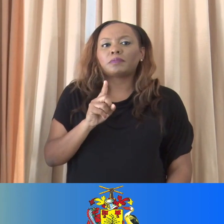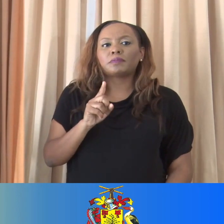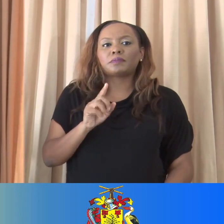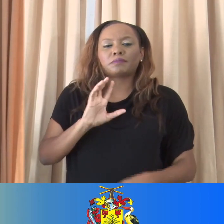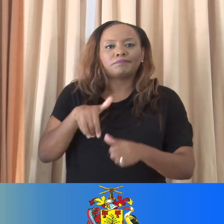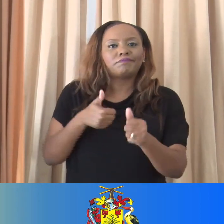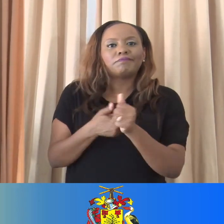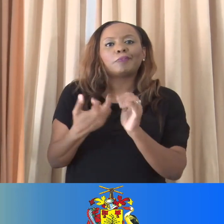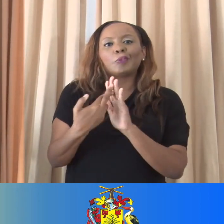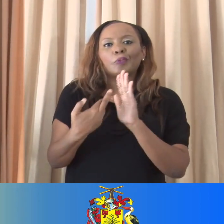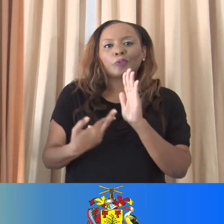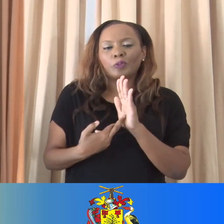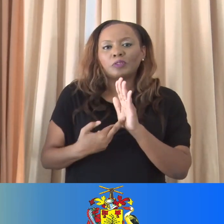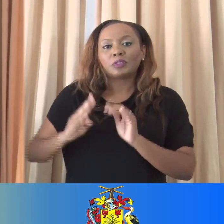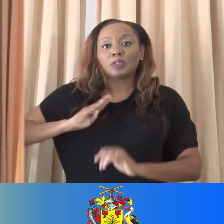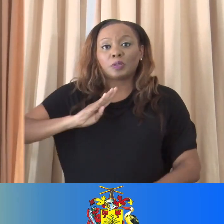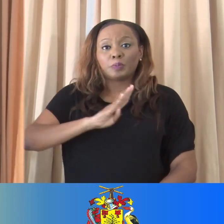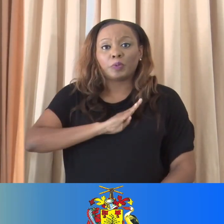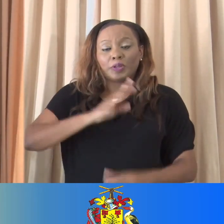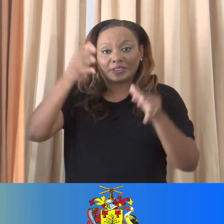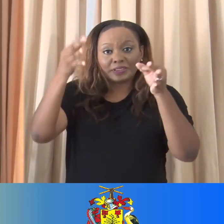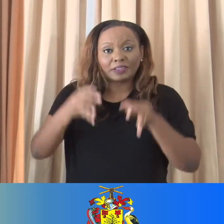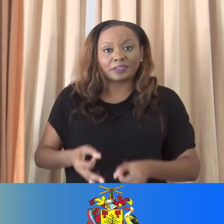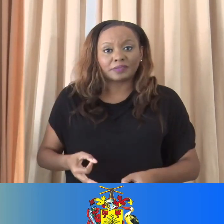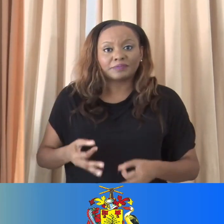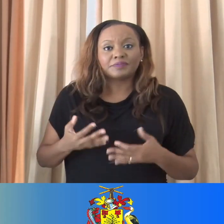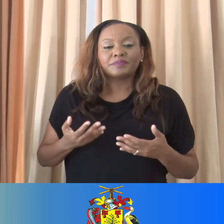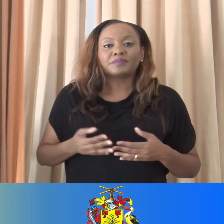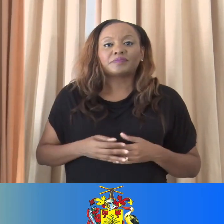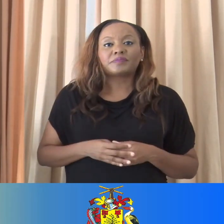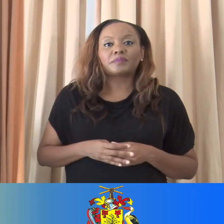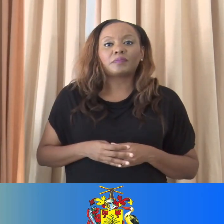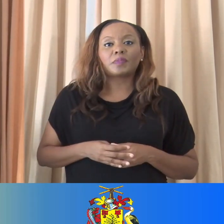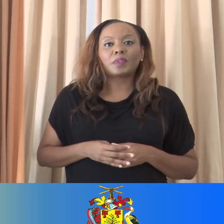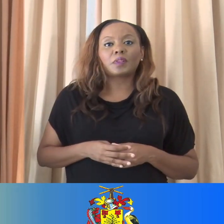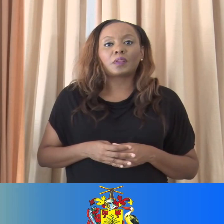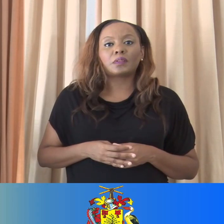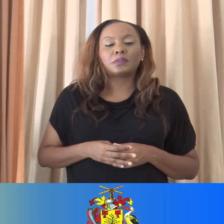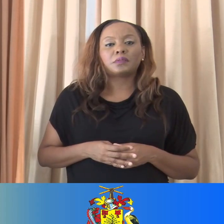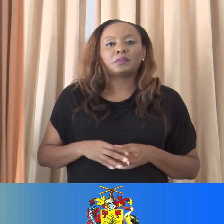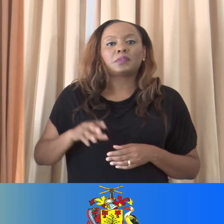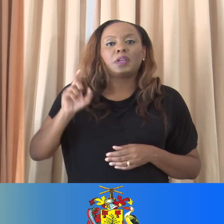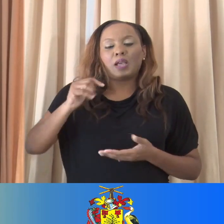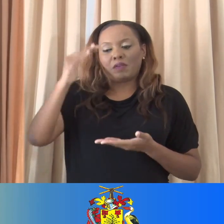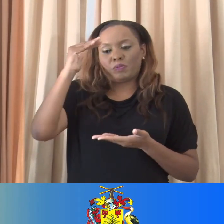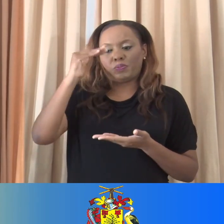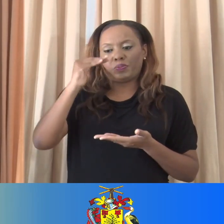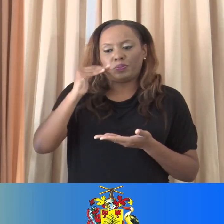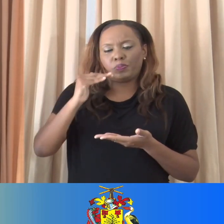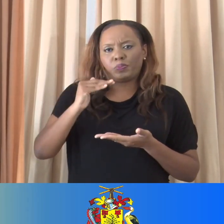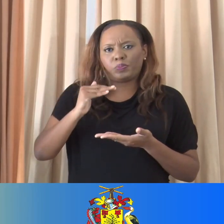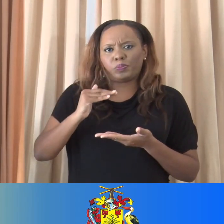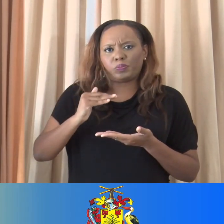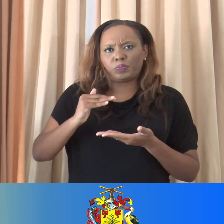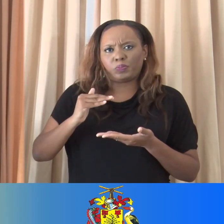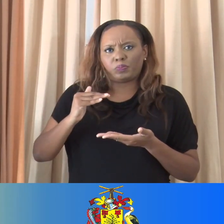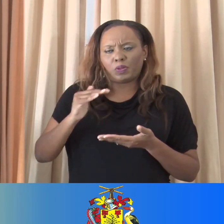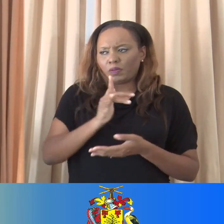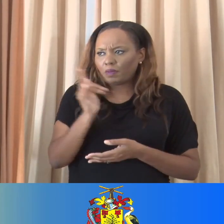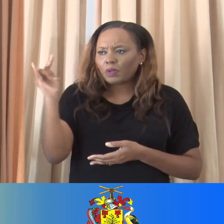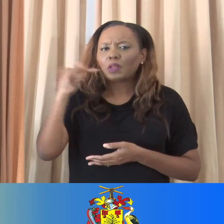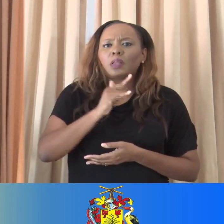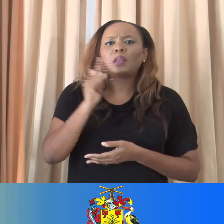board very recently to the effect that reduced and revised schedules should, where possible, be